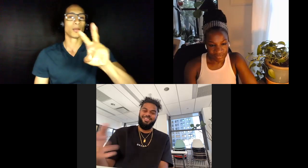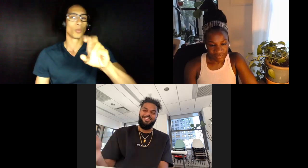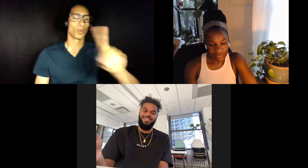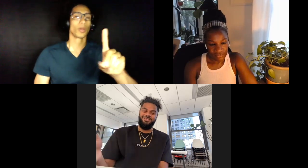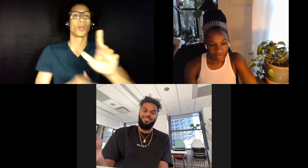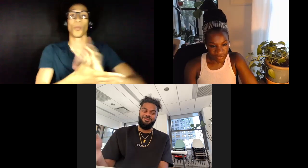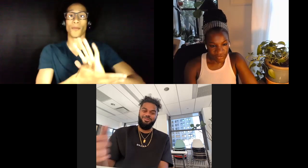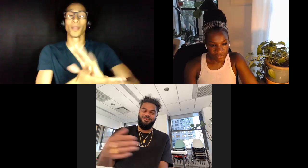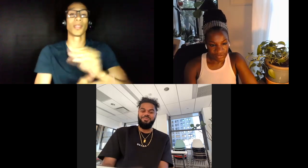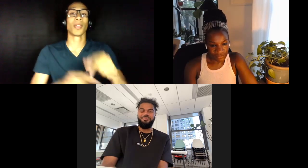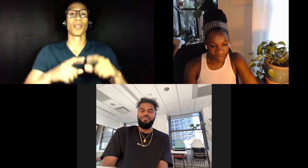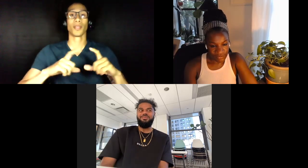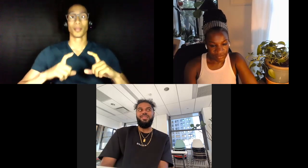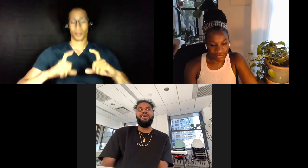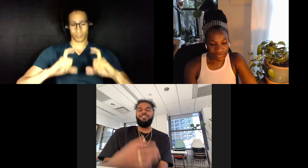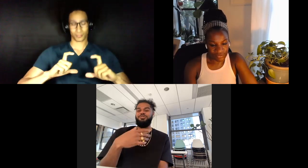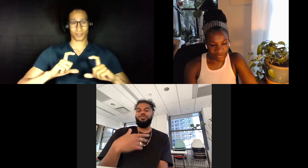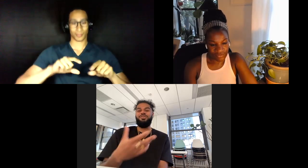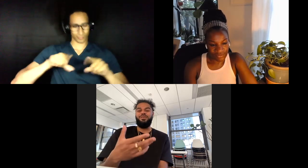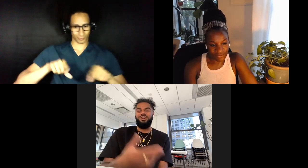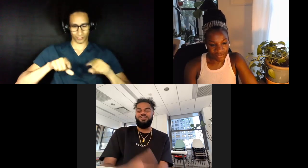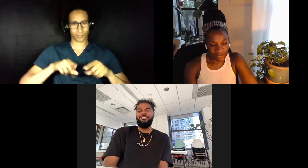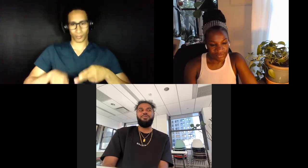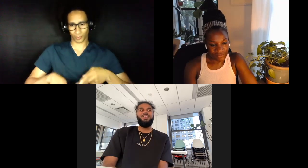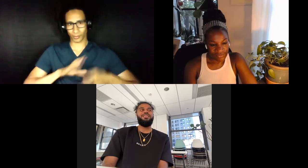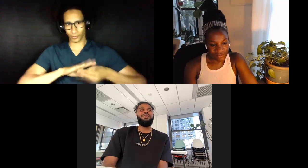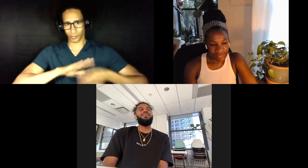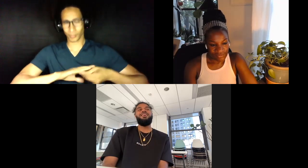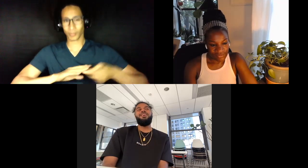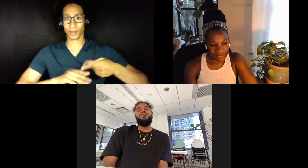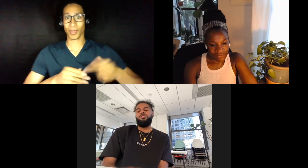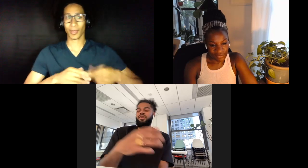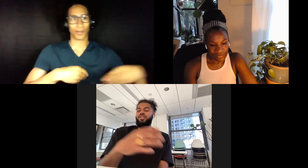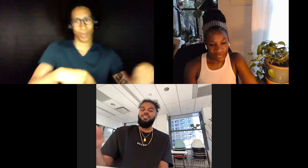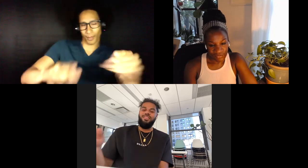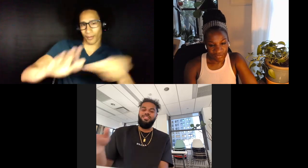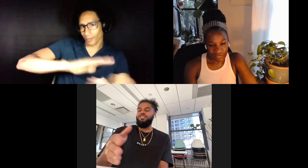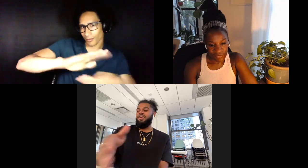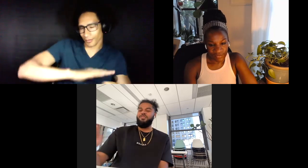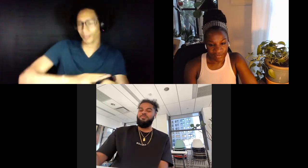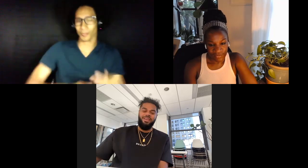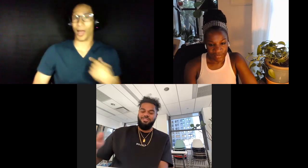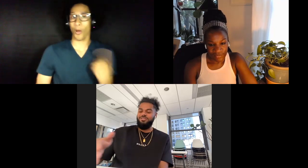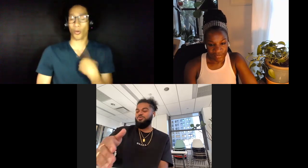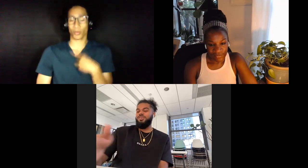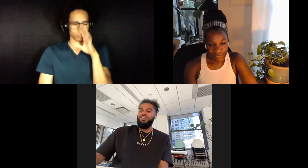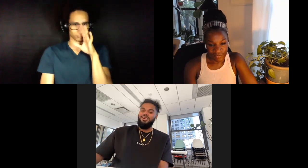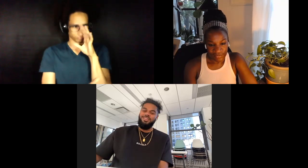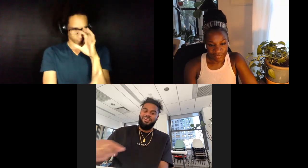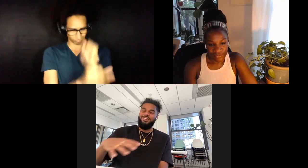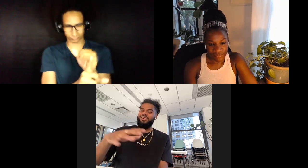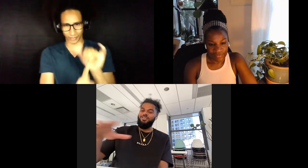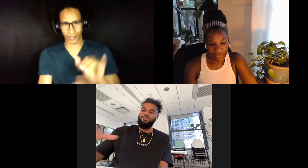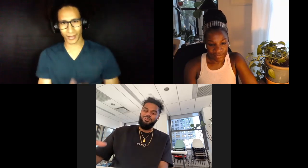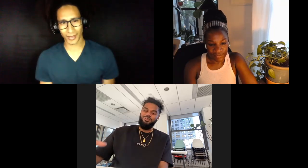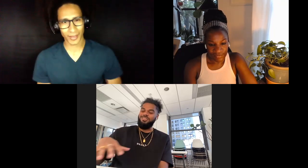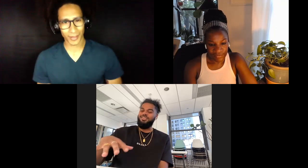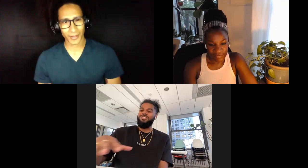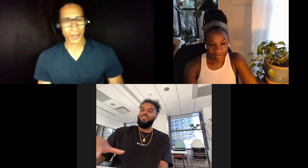any questions that you have for either of our speakers using the Q&A button at the bottom of your screen. I'm going to